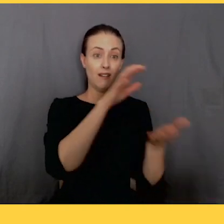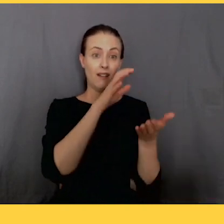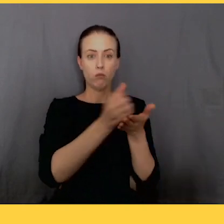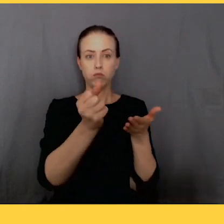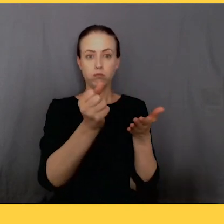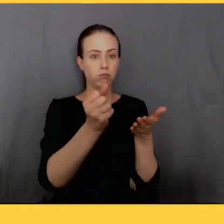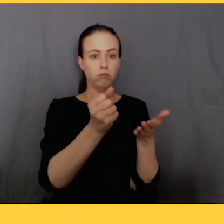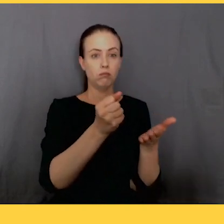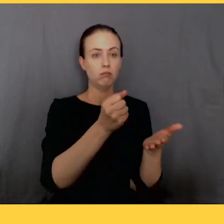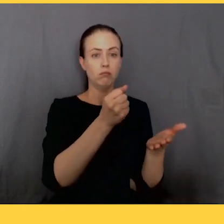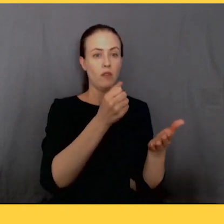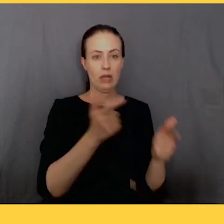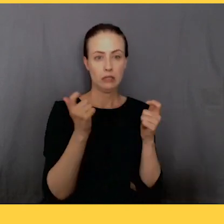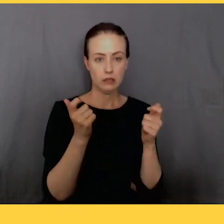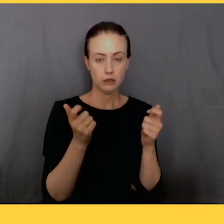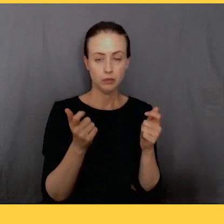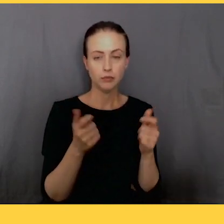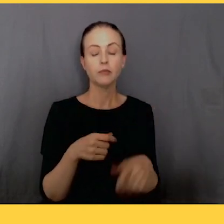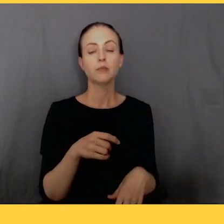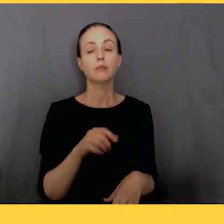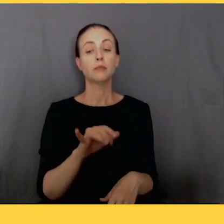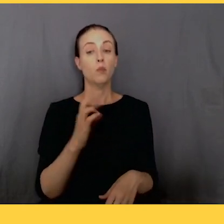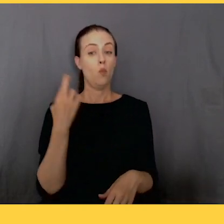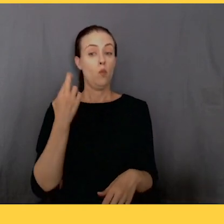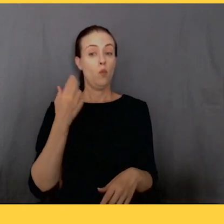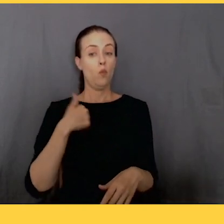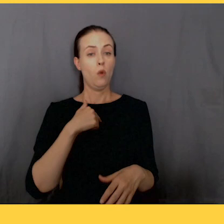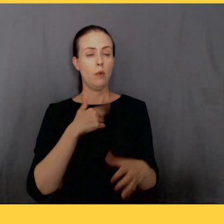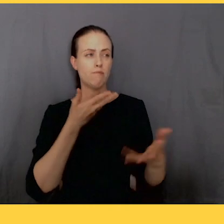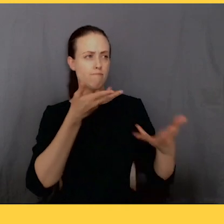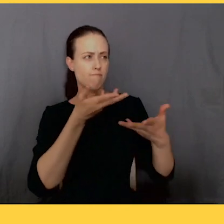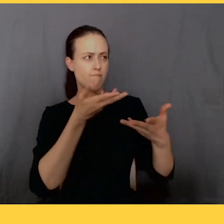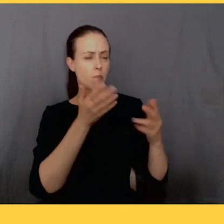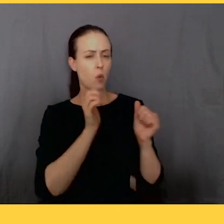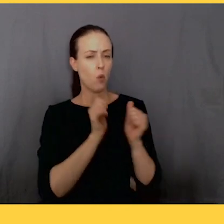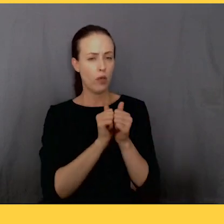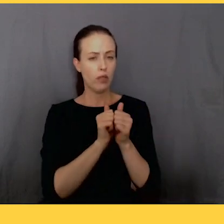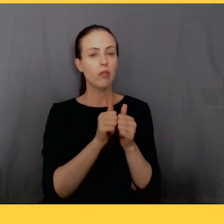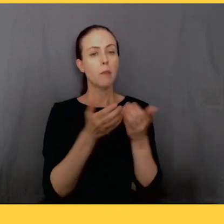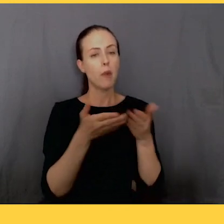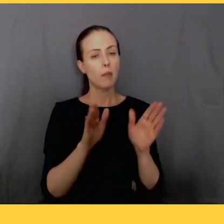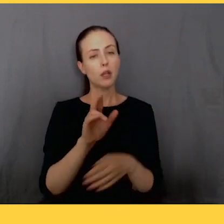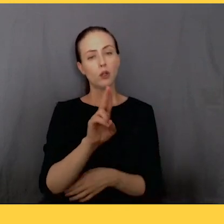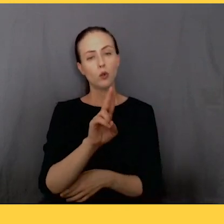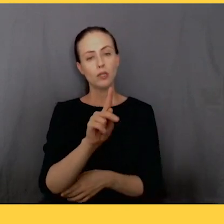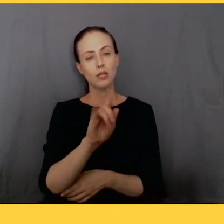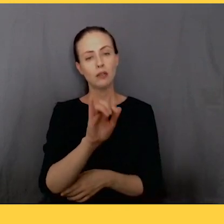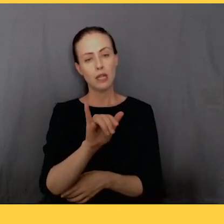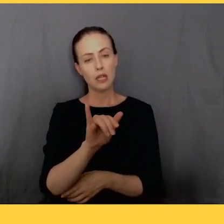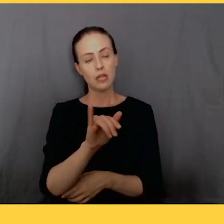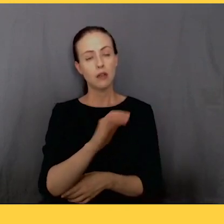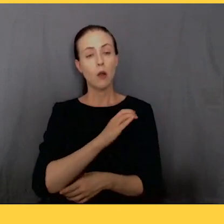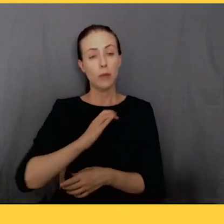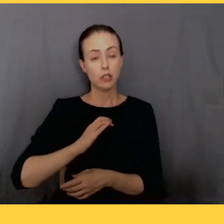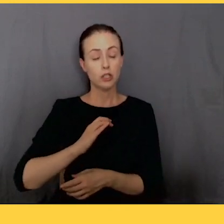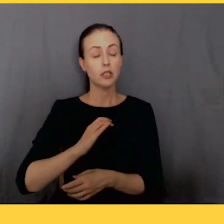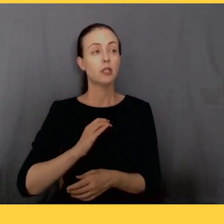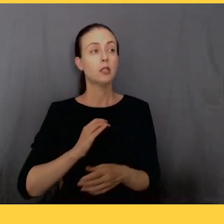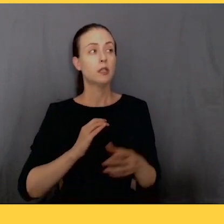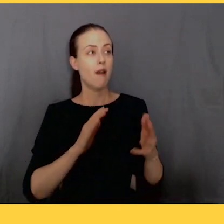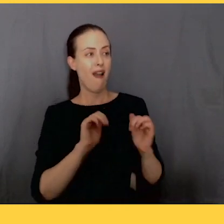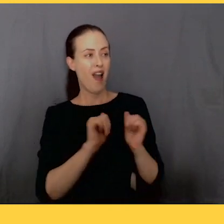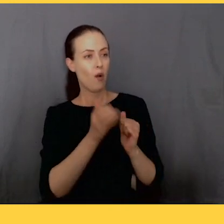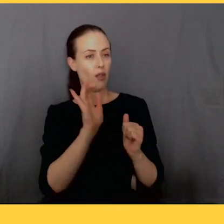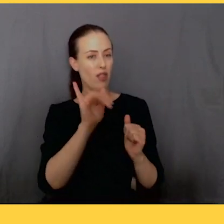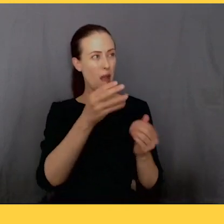And this is one of the reasons we've been working with the Public Utilities Commission to find out ways to spread those rebates and